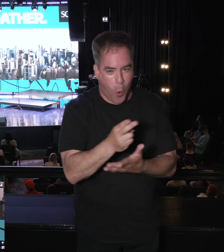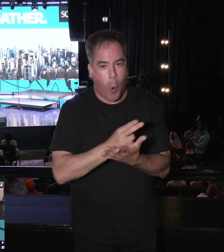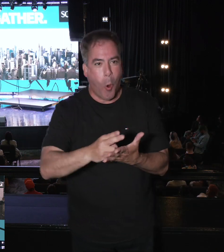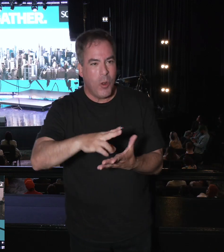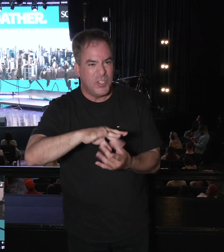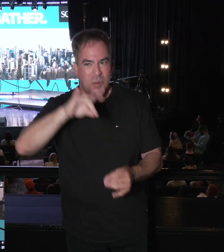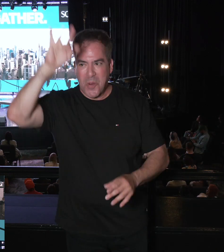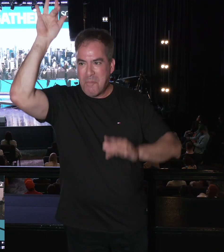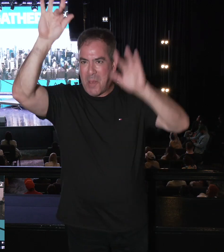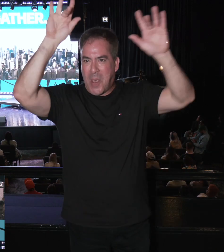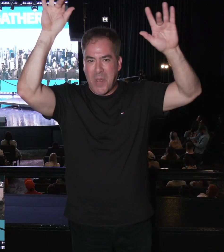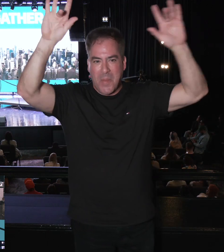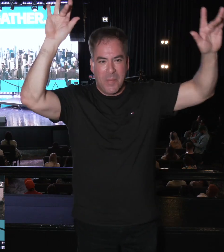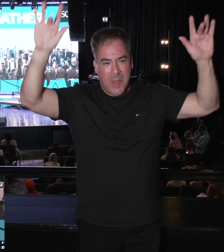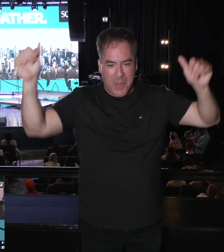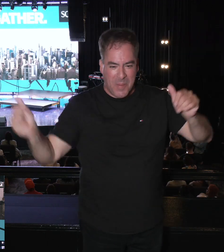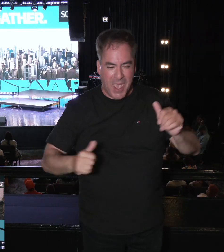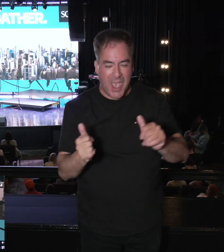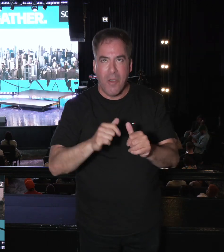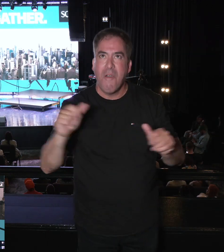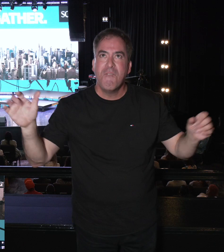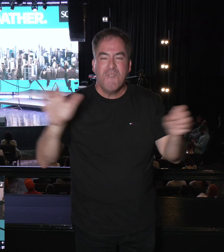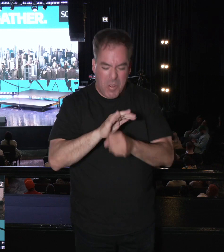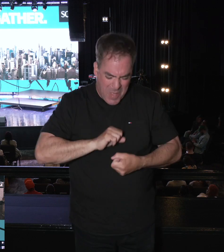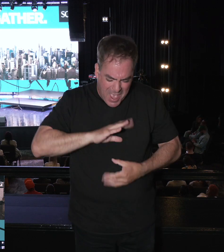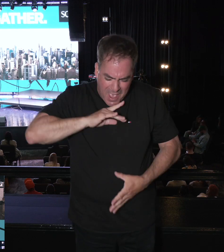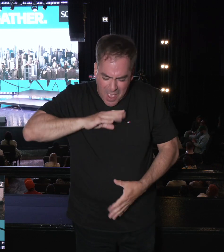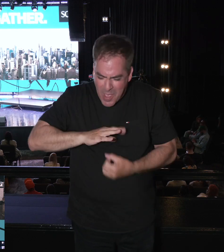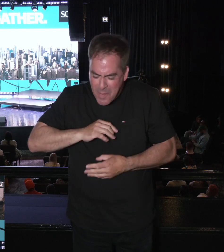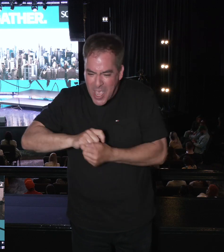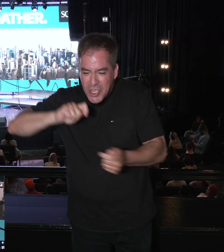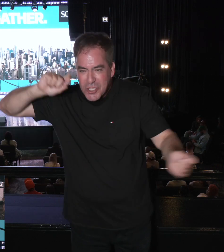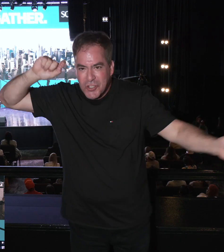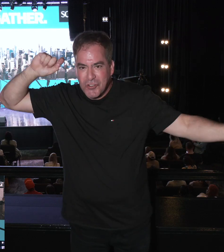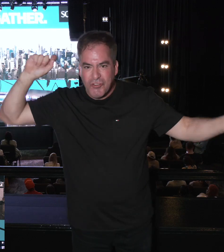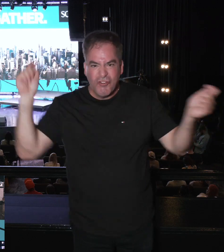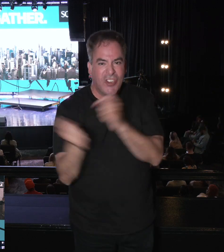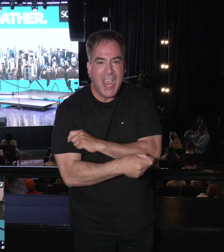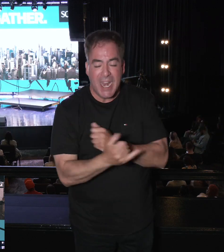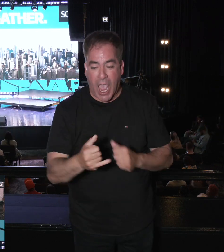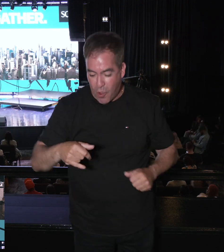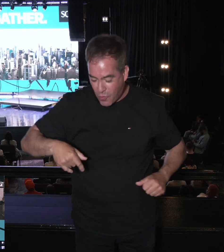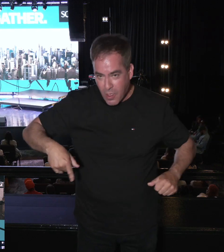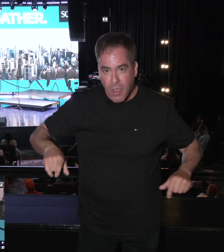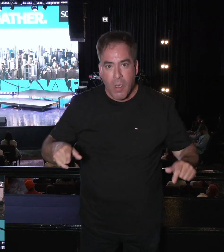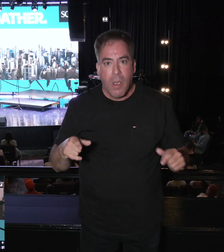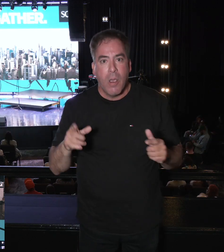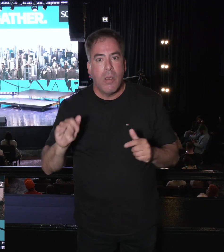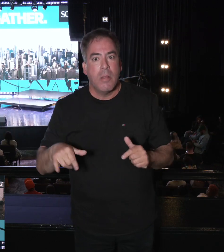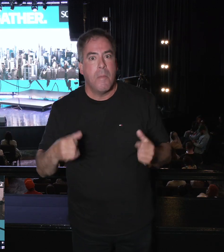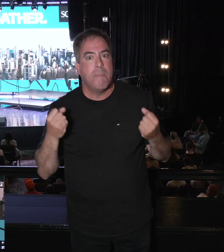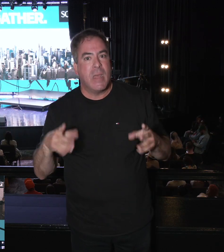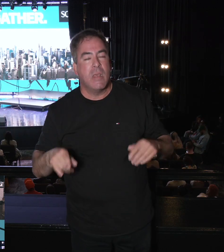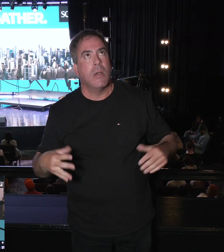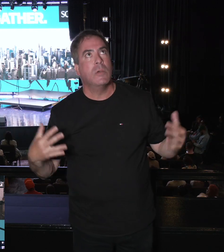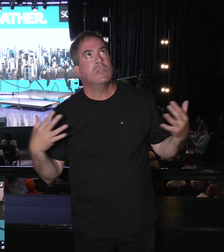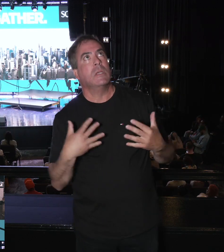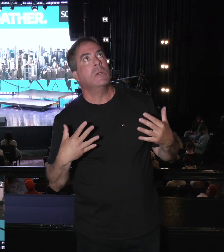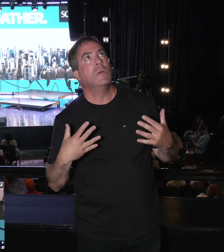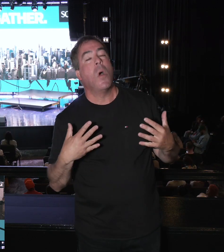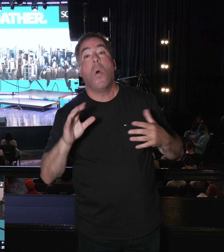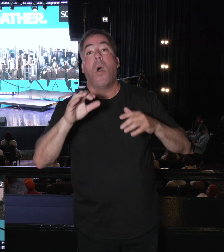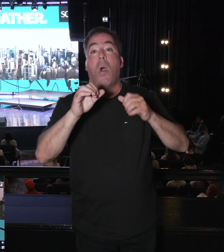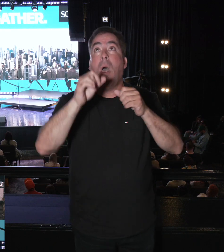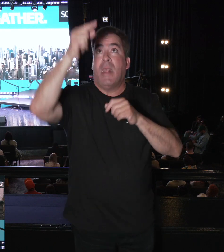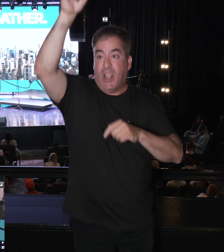had fallen on the disciples and it filled all of them and it changed everything. And now this scared old lot of them go downstairs